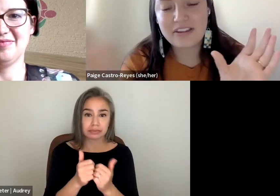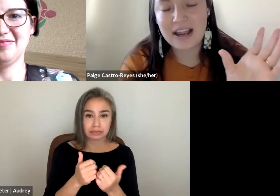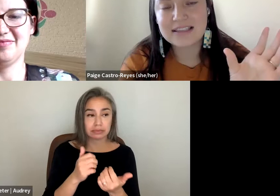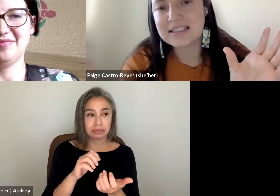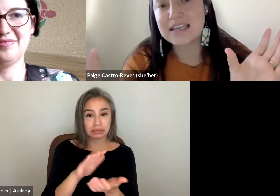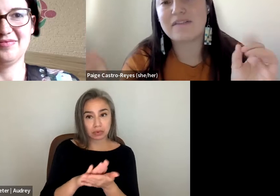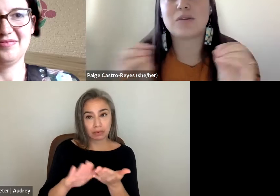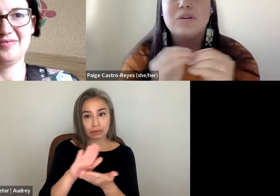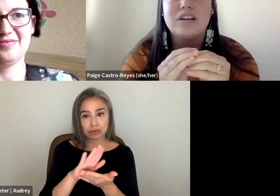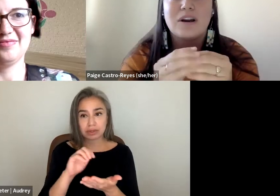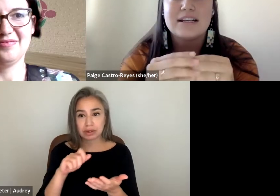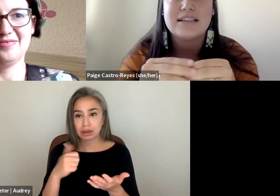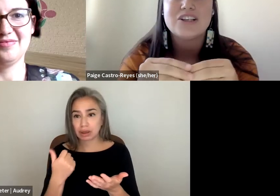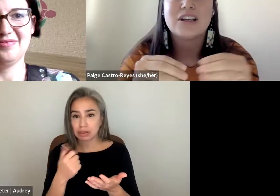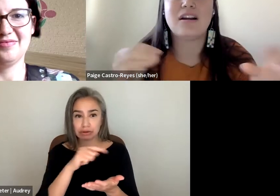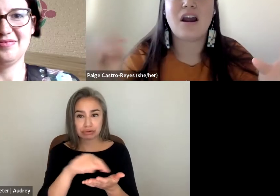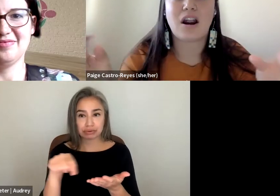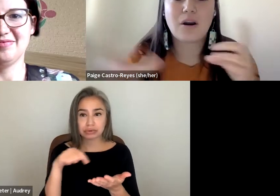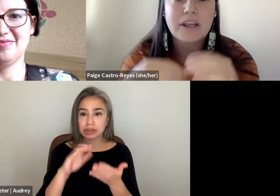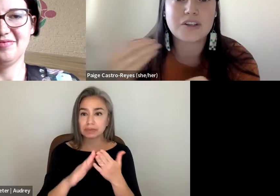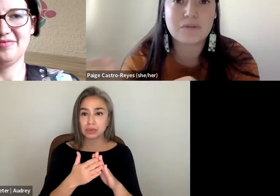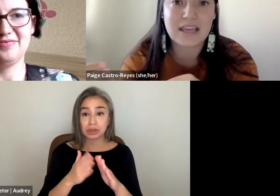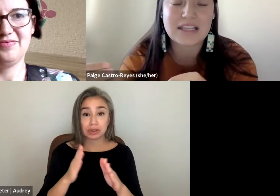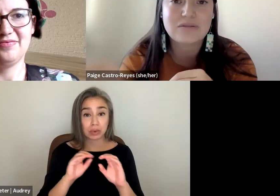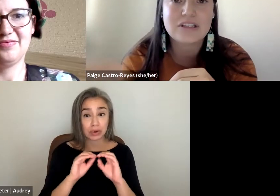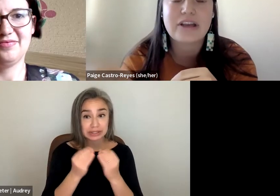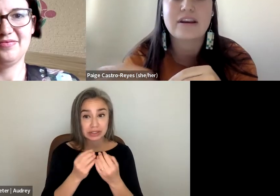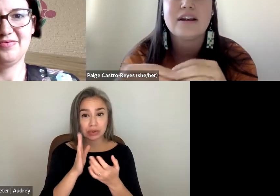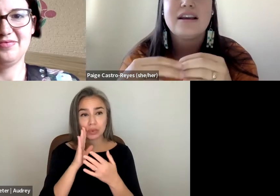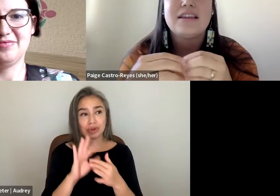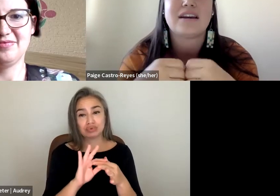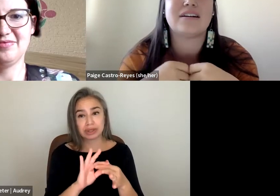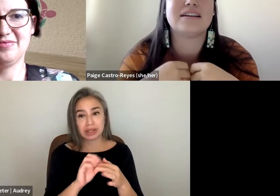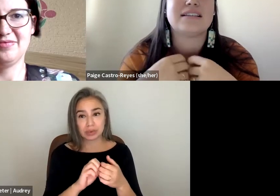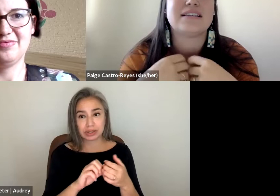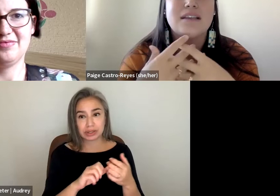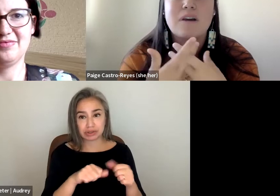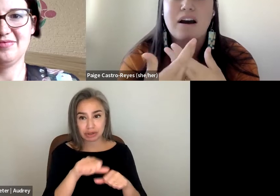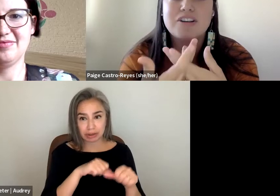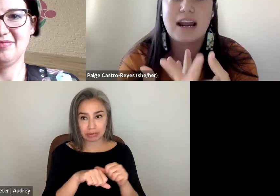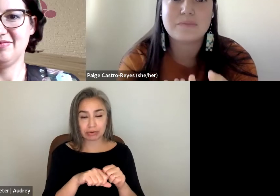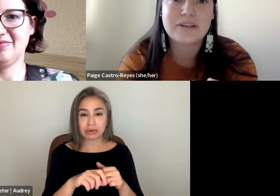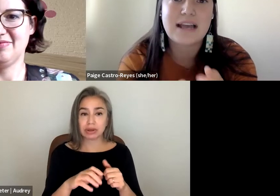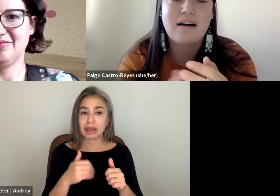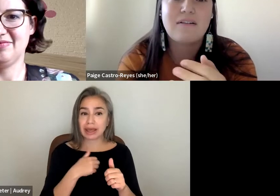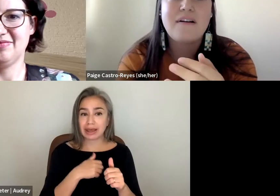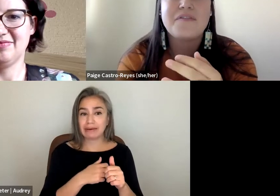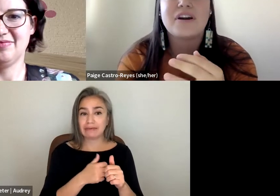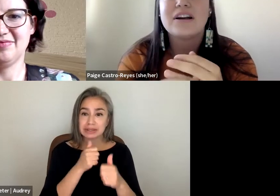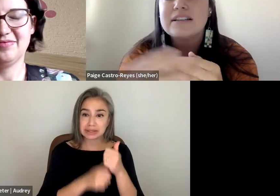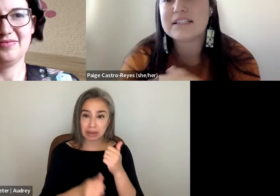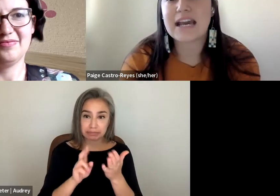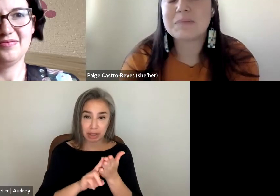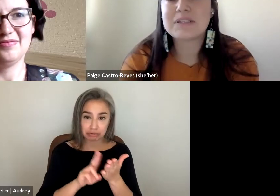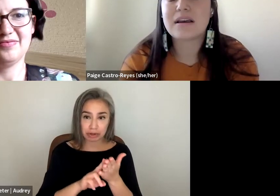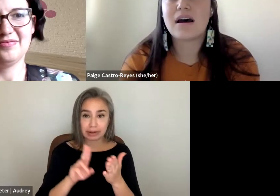and the other entity of the community organization are going to relate to each other. there is a subcontract build out.